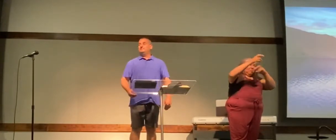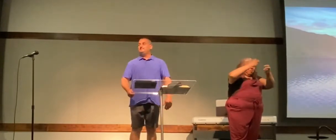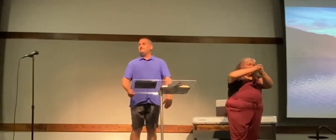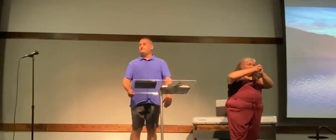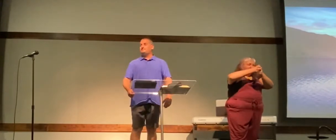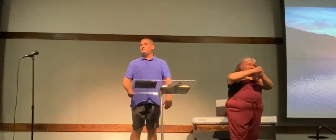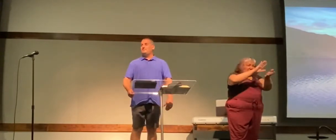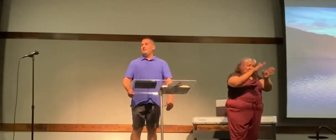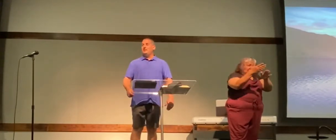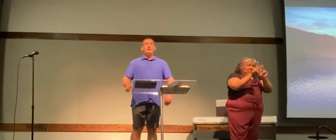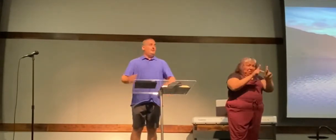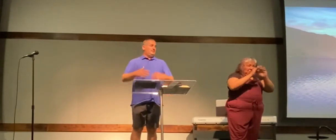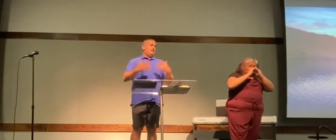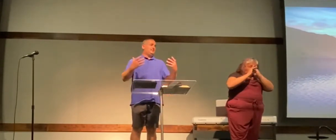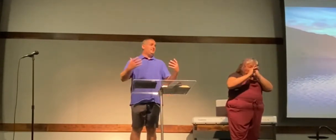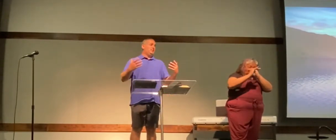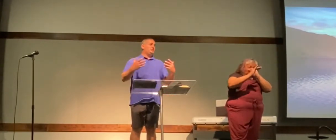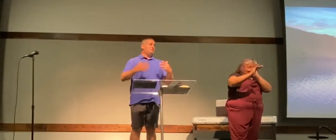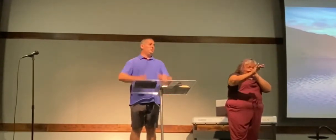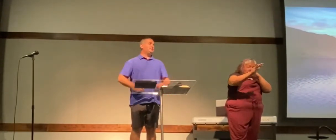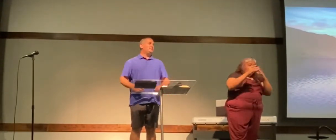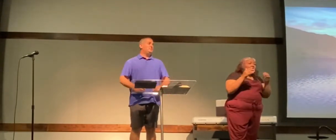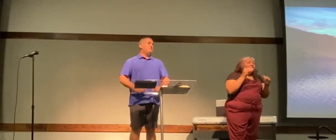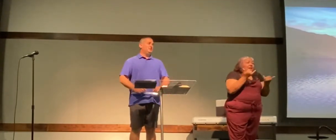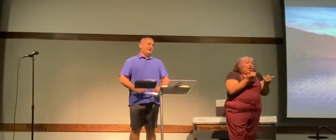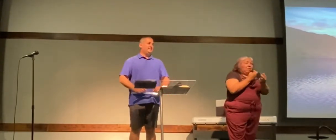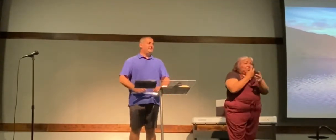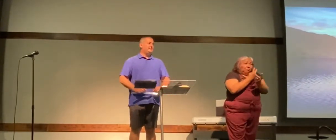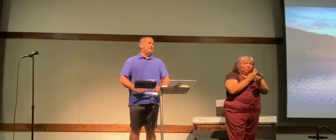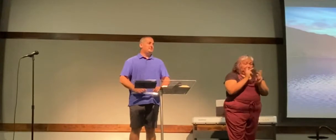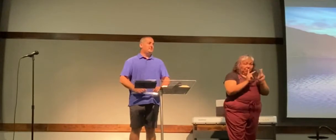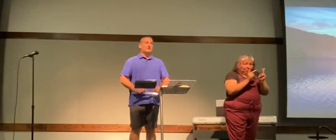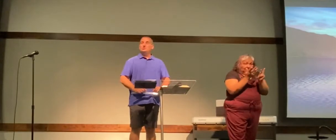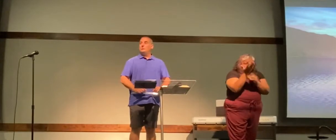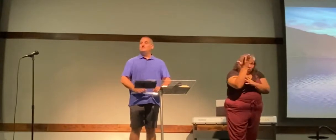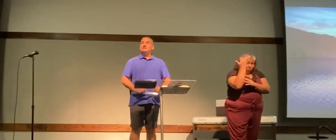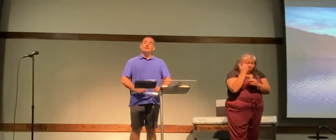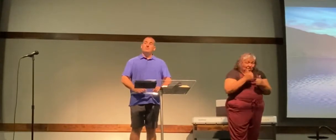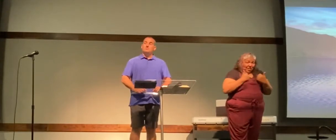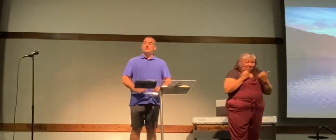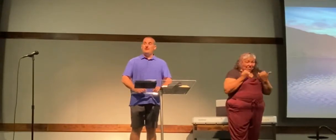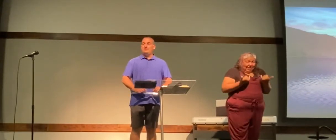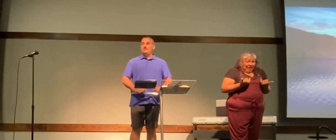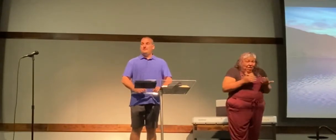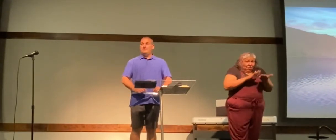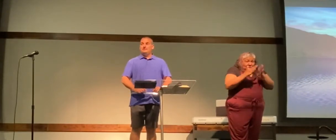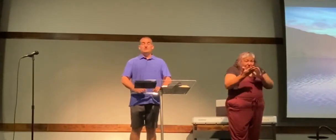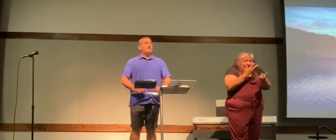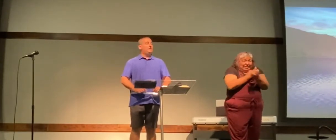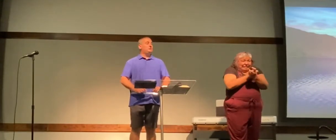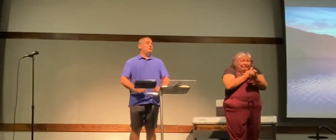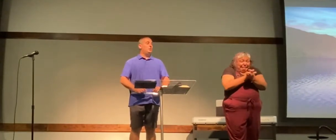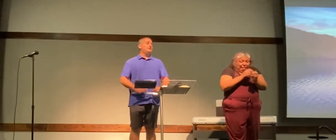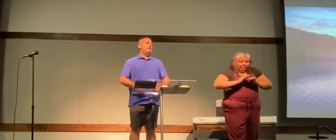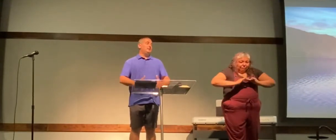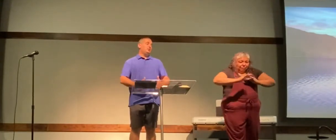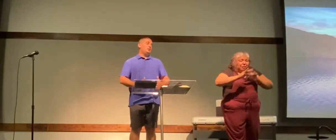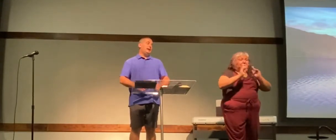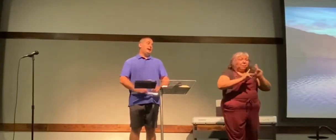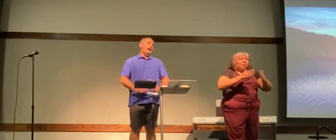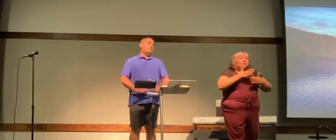people. These are folks who once lived. These were folks who once breathe. These are folks who